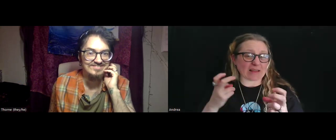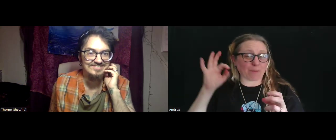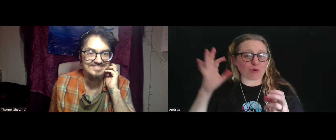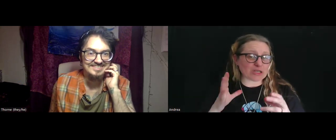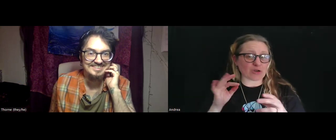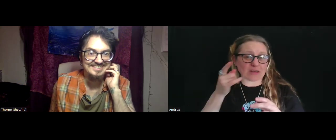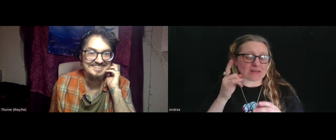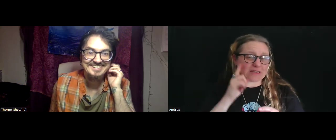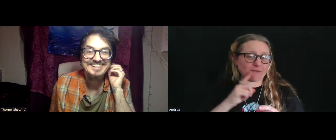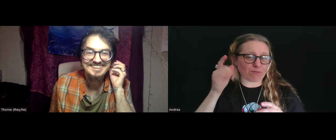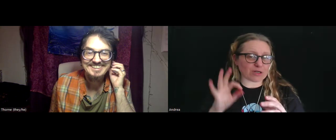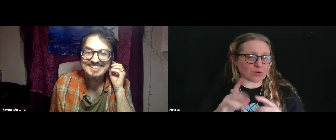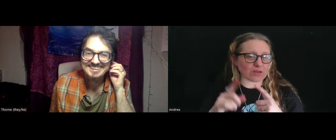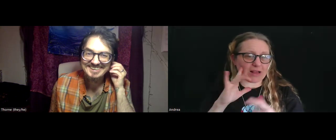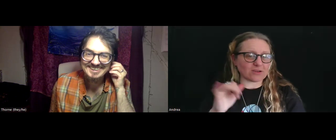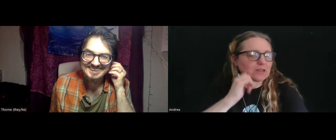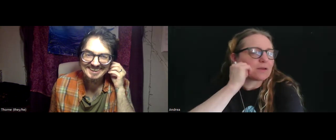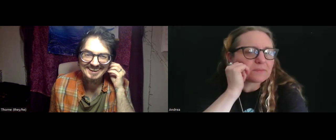the preacher, the deaf preacher, what that looks like.